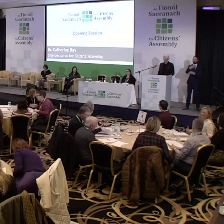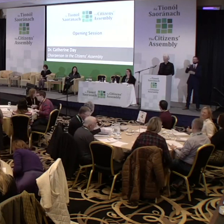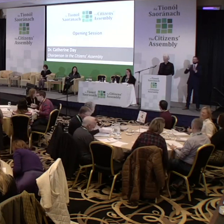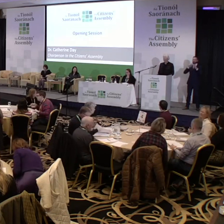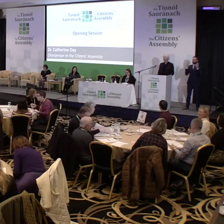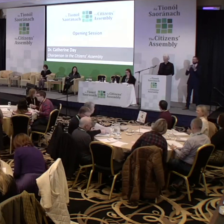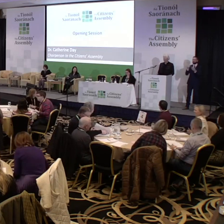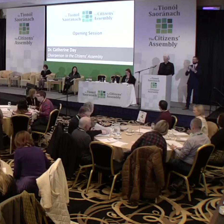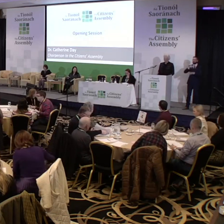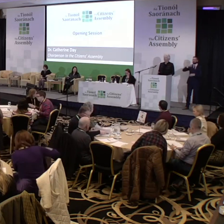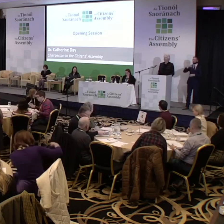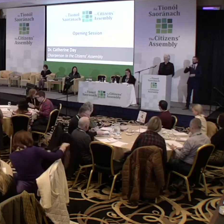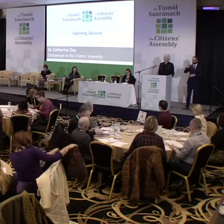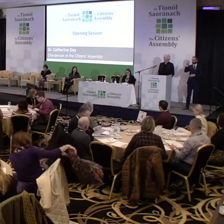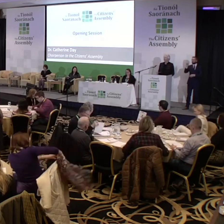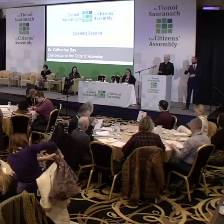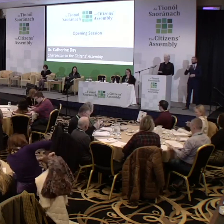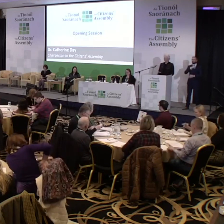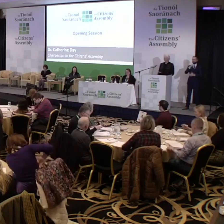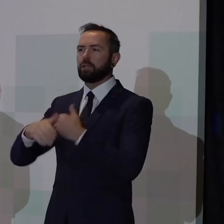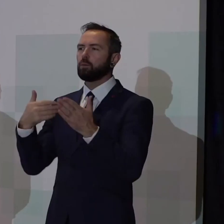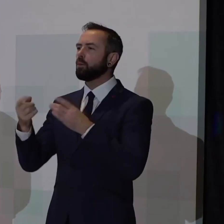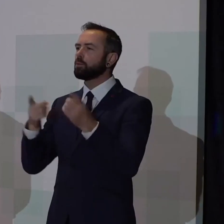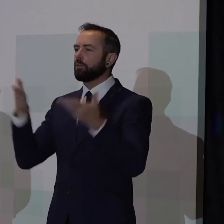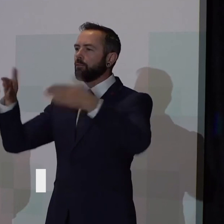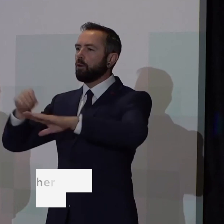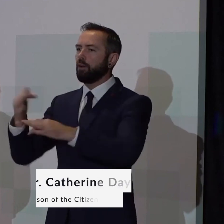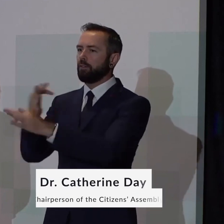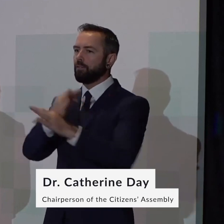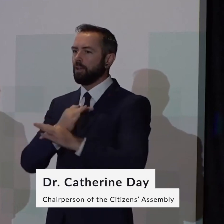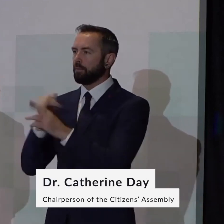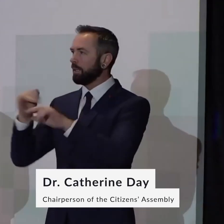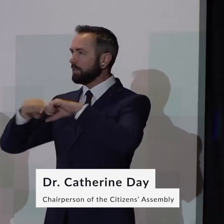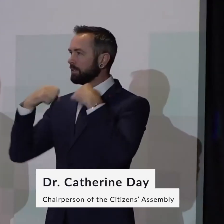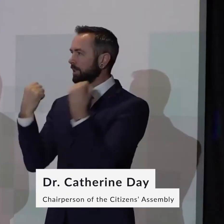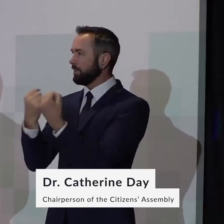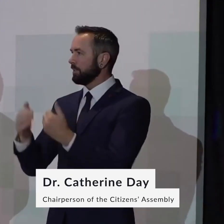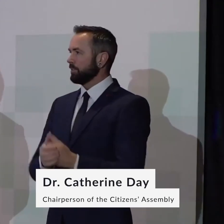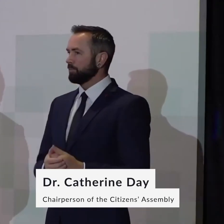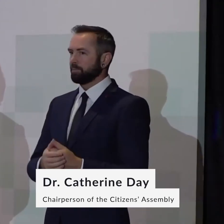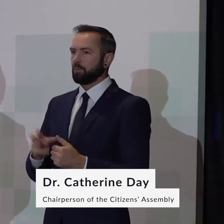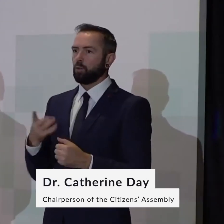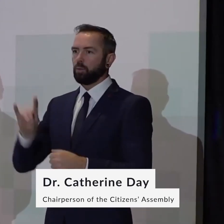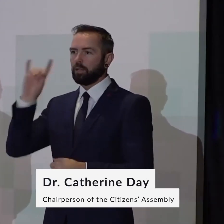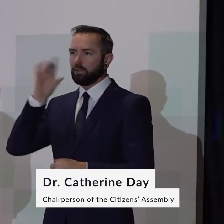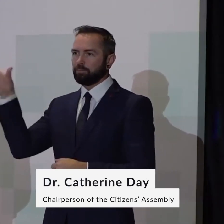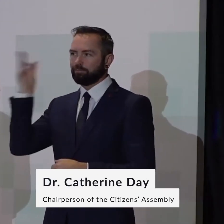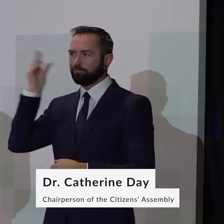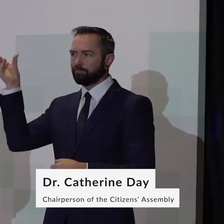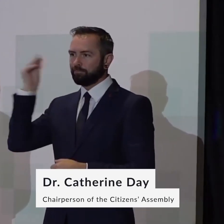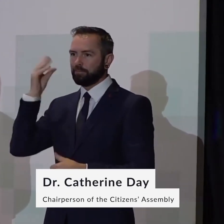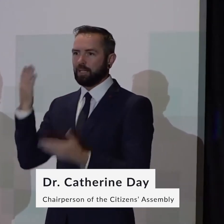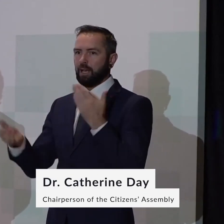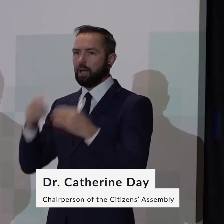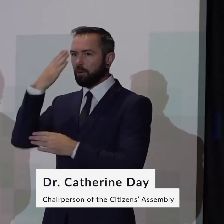here in Malahide. Today we're going to focus on the family in our society. We will hear how the Irish family